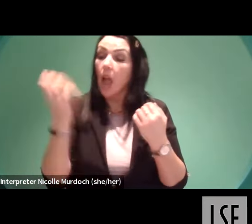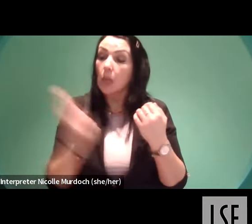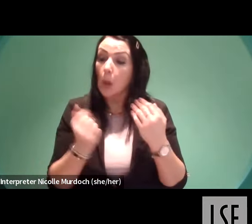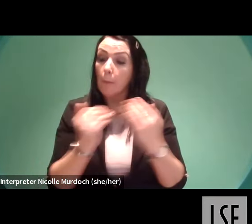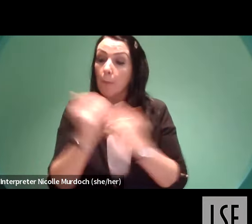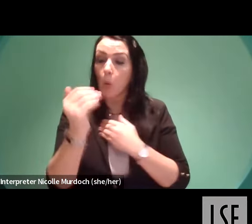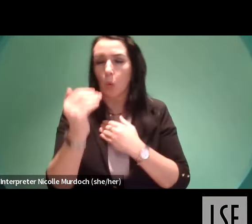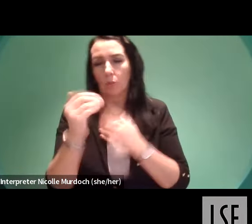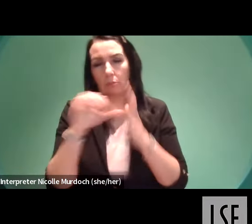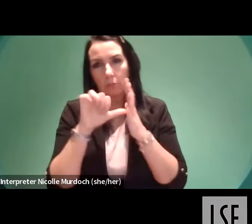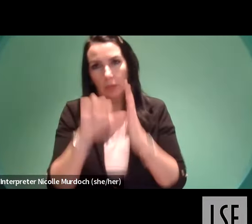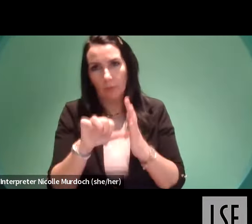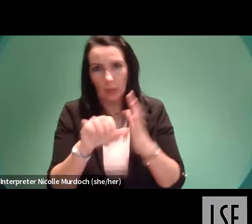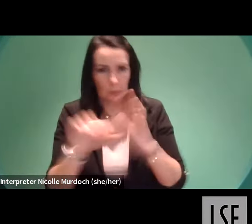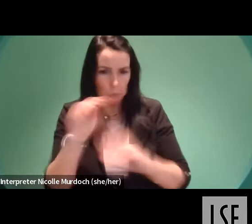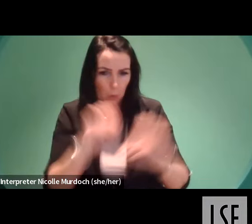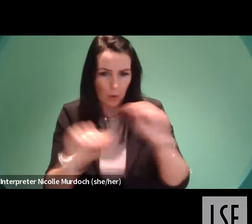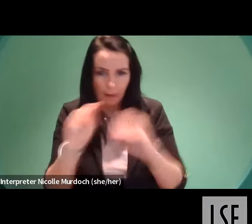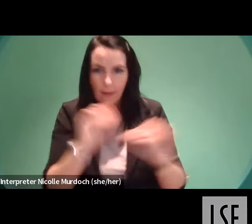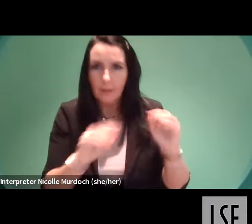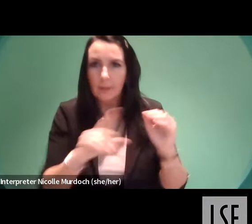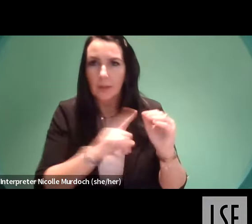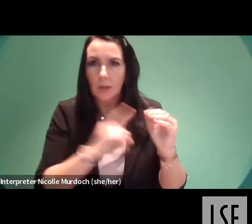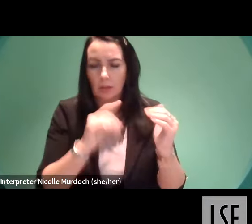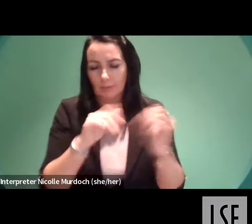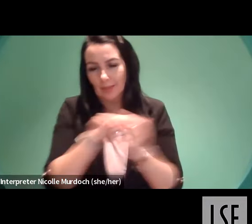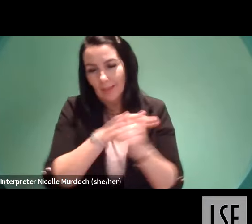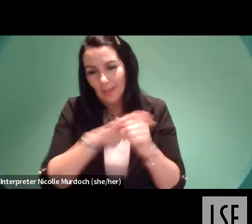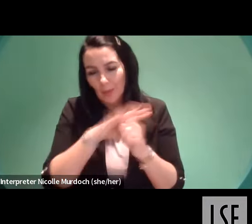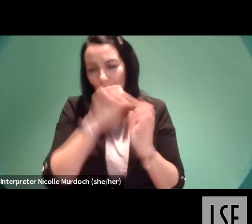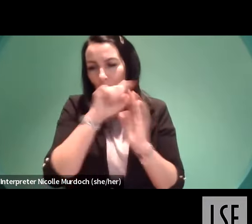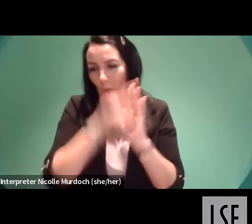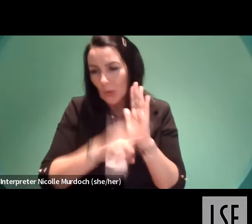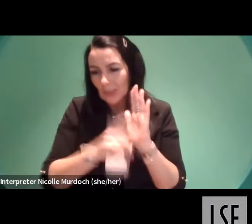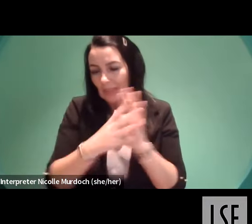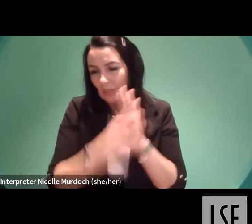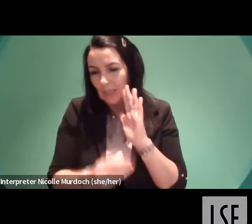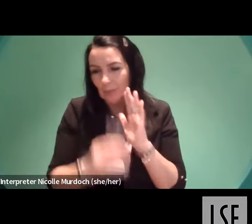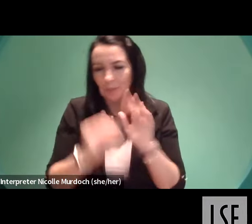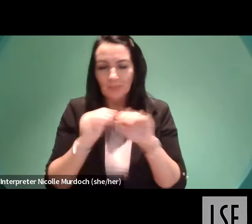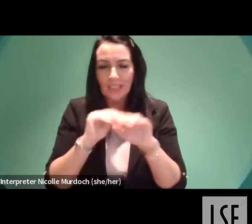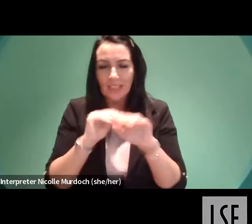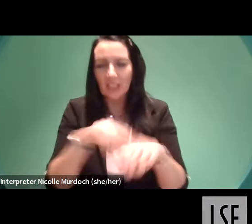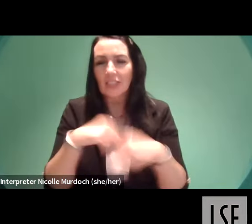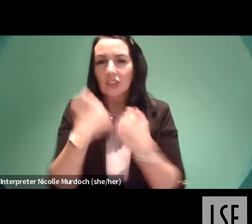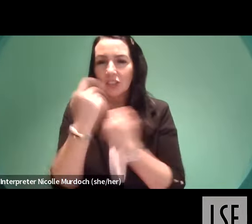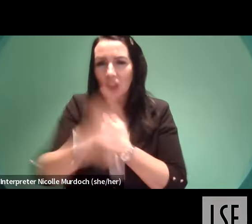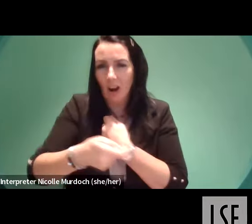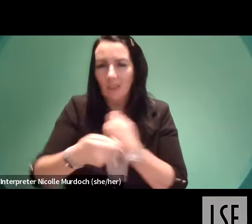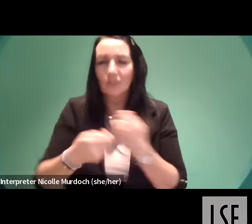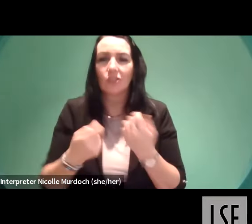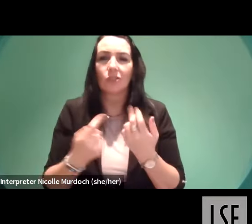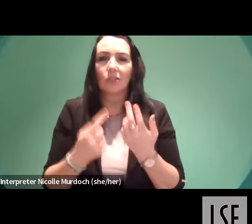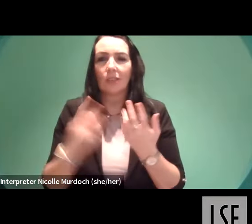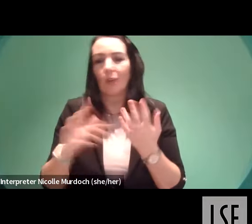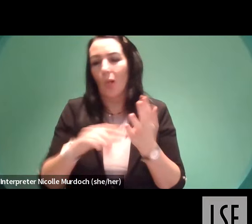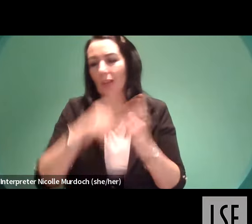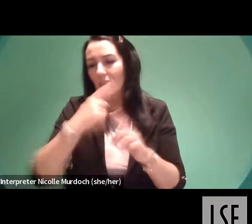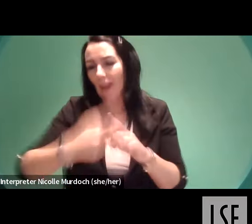pretty difficult to do when you have local policies like a congestion charge, and all of our taxes that